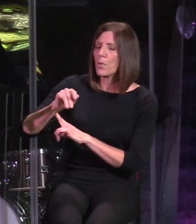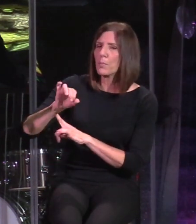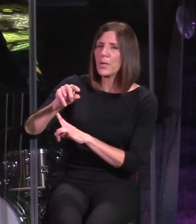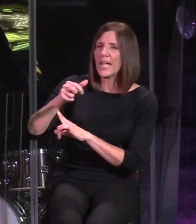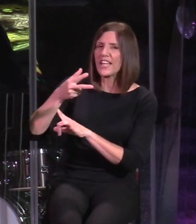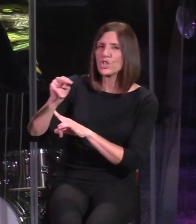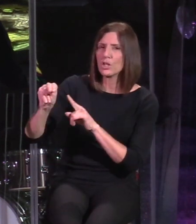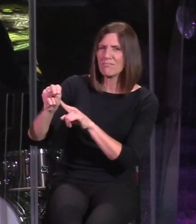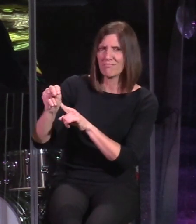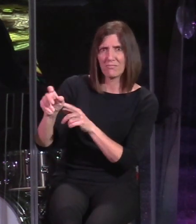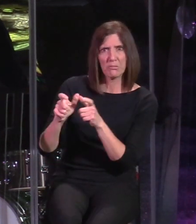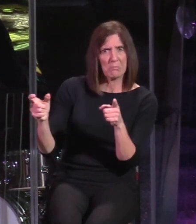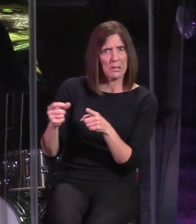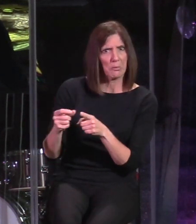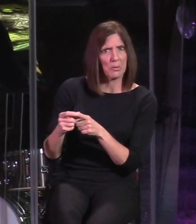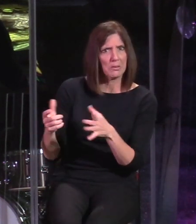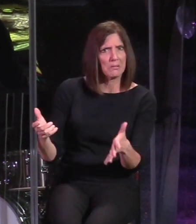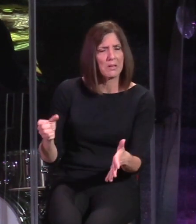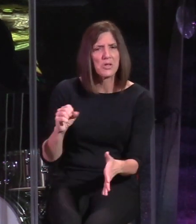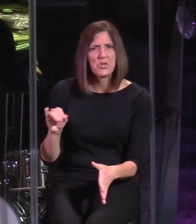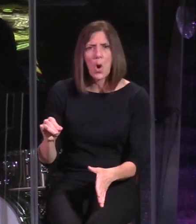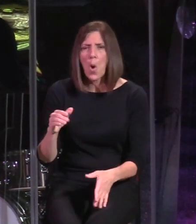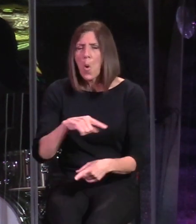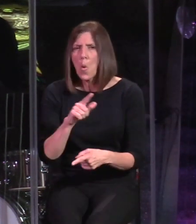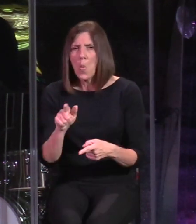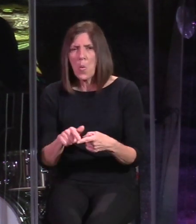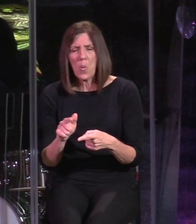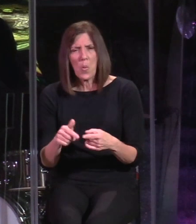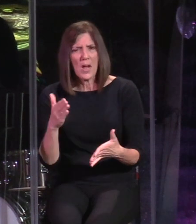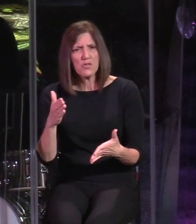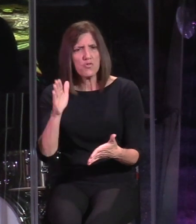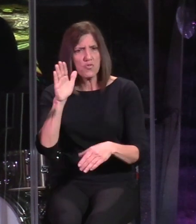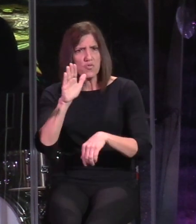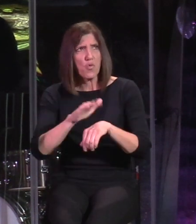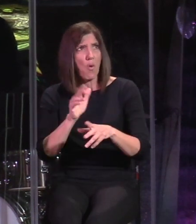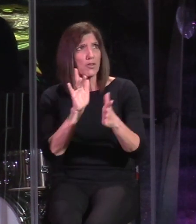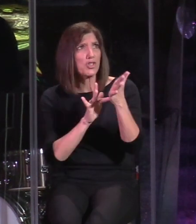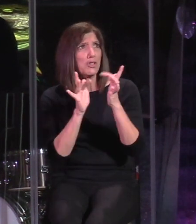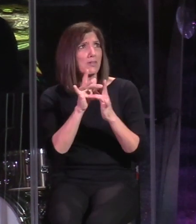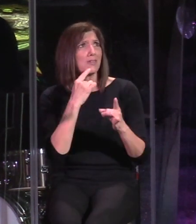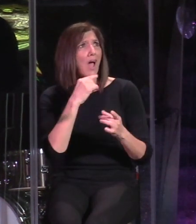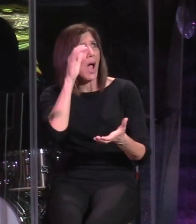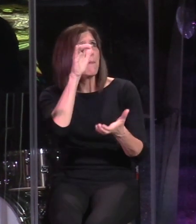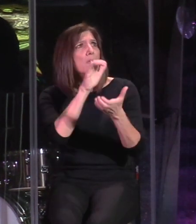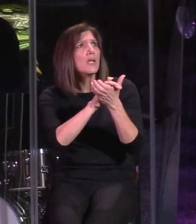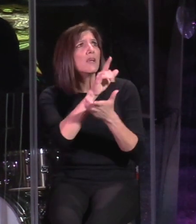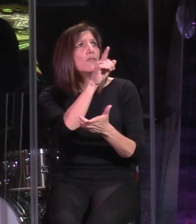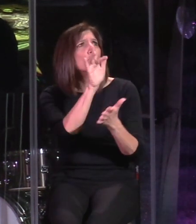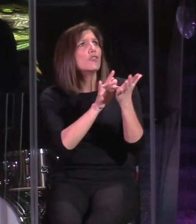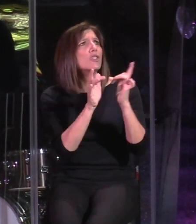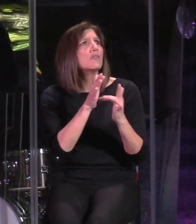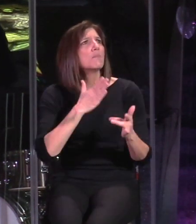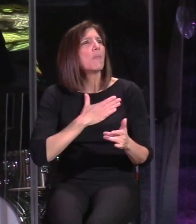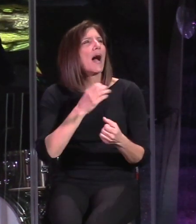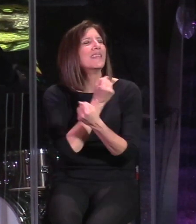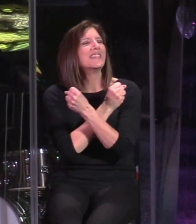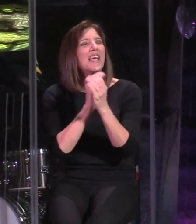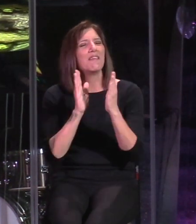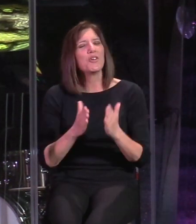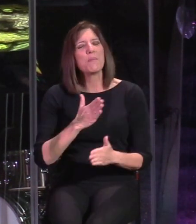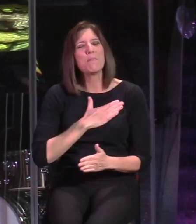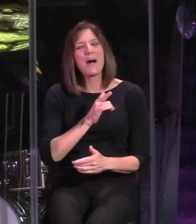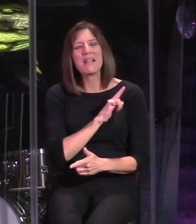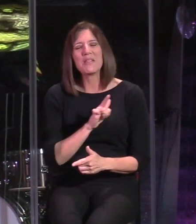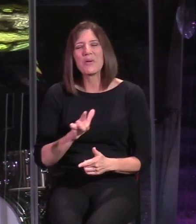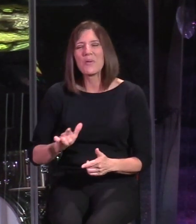you respond to God's call on your life and believe in Jesus as Savior and Lord. Now consider this